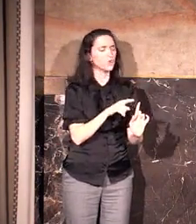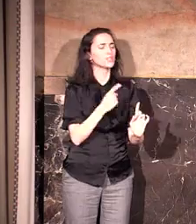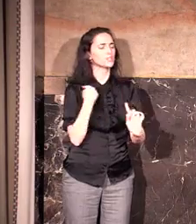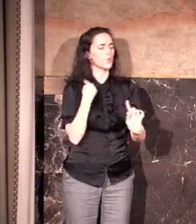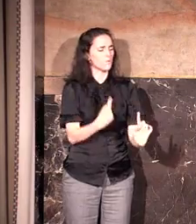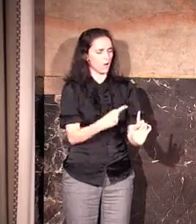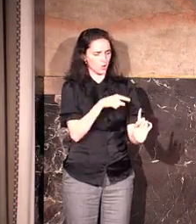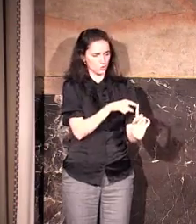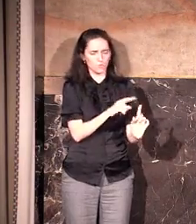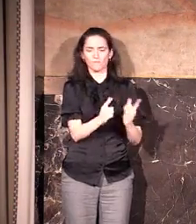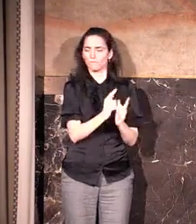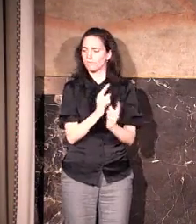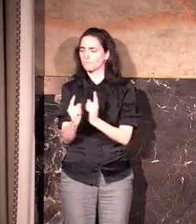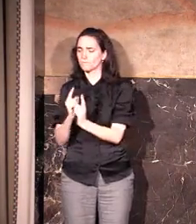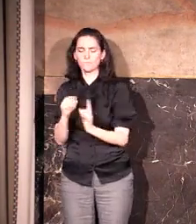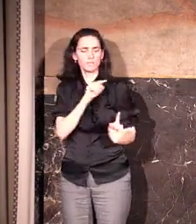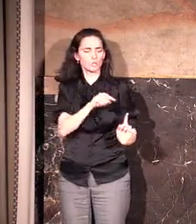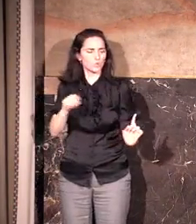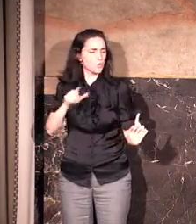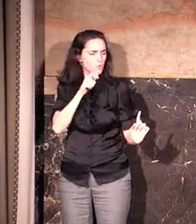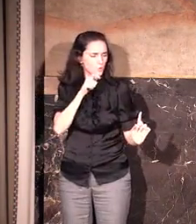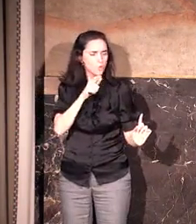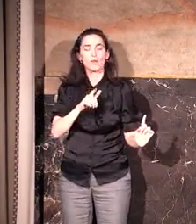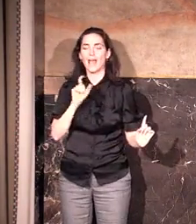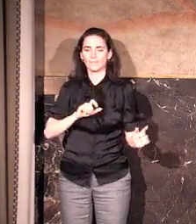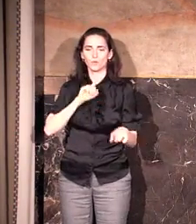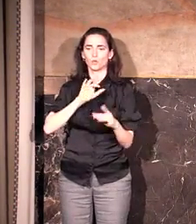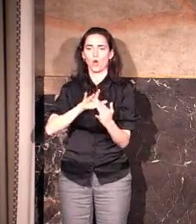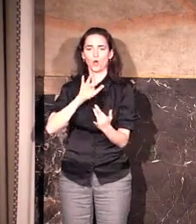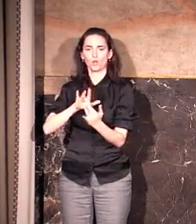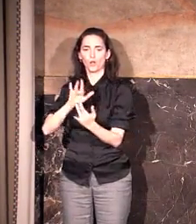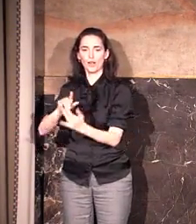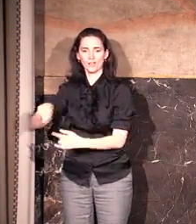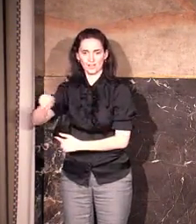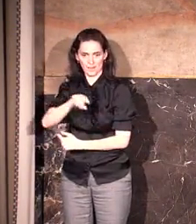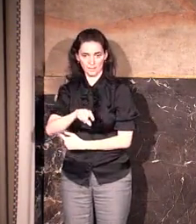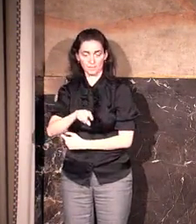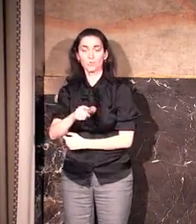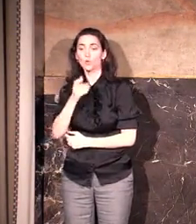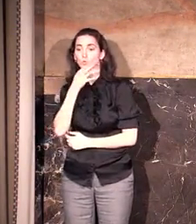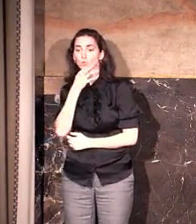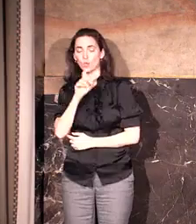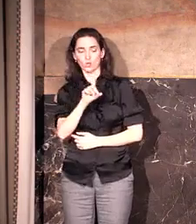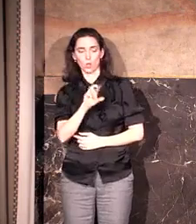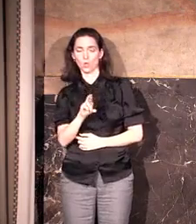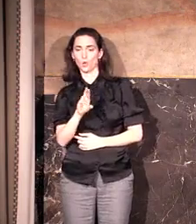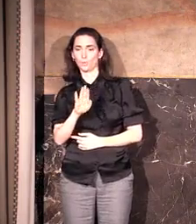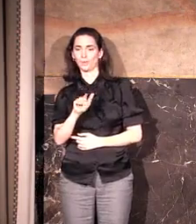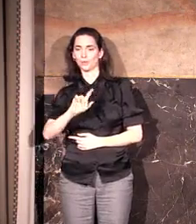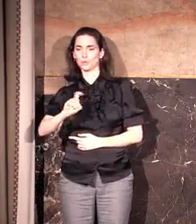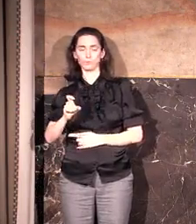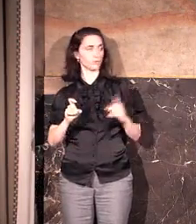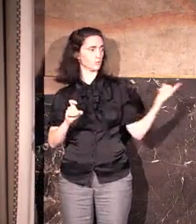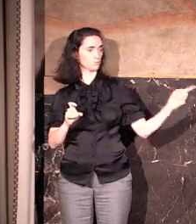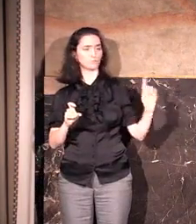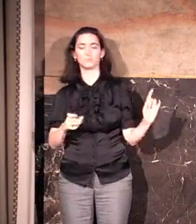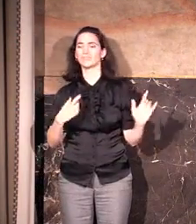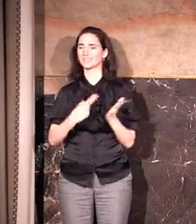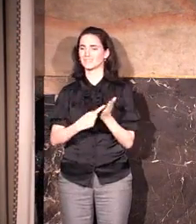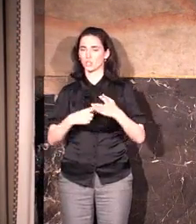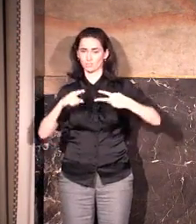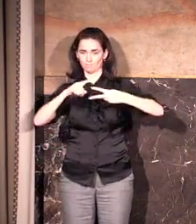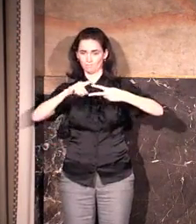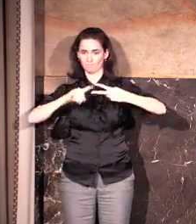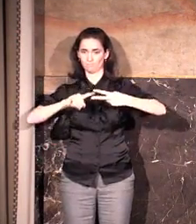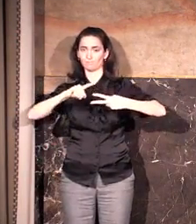next steps for testing and contact tracing in the state of Louisiana. But they will be critically important